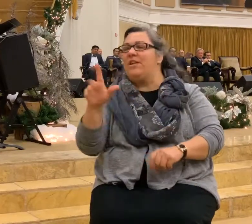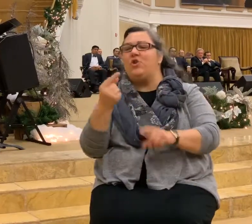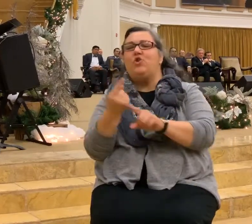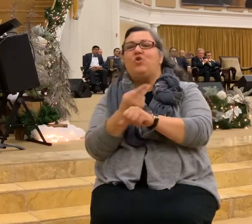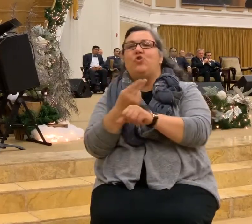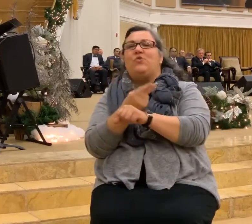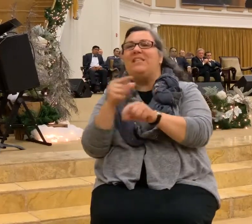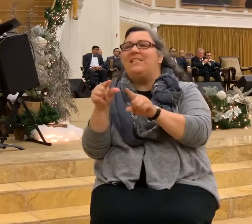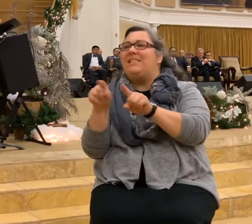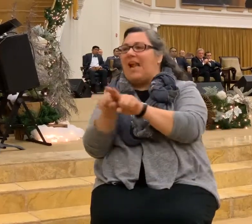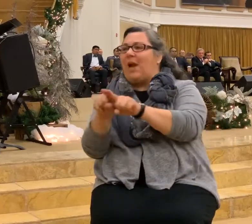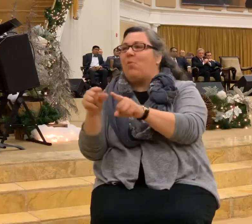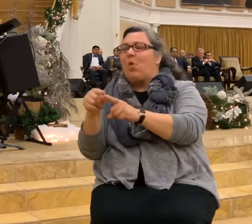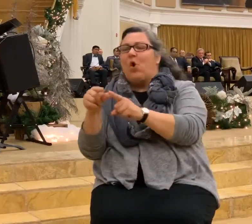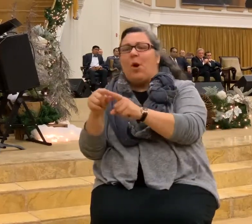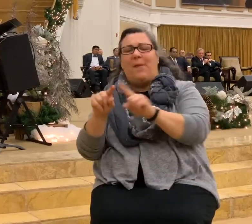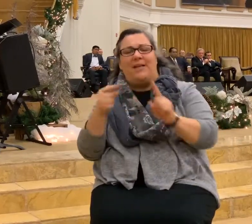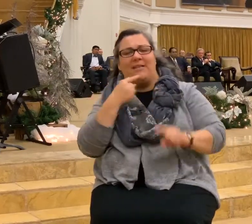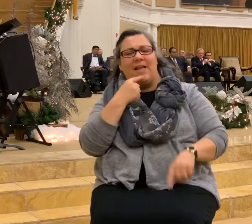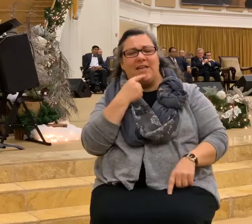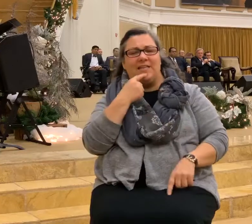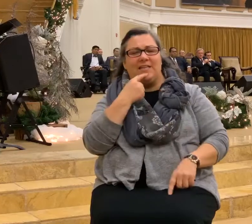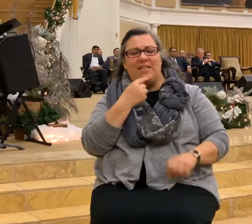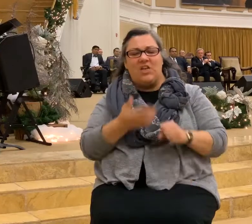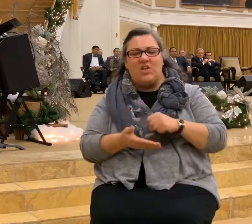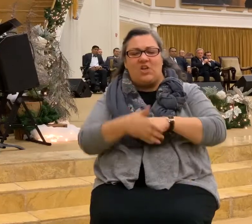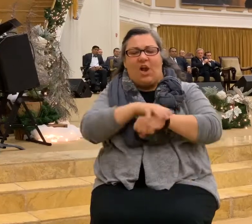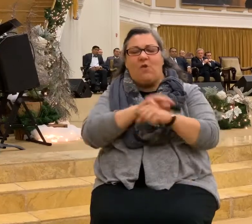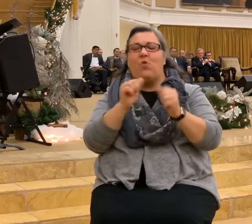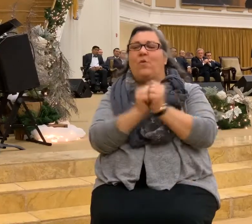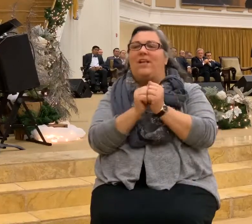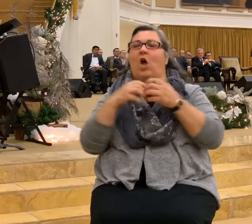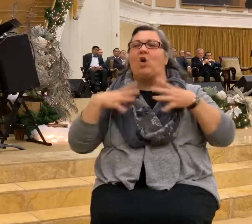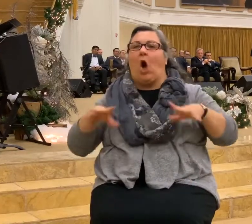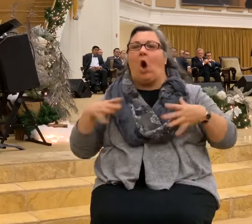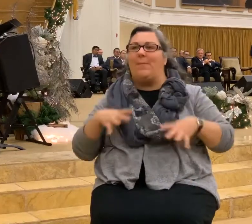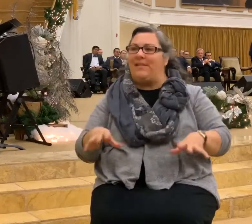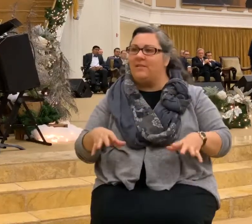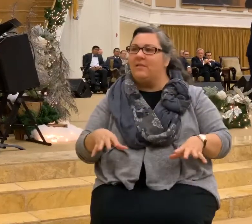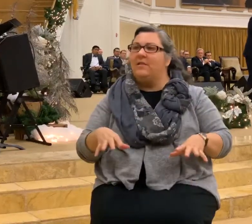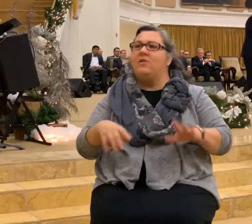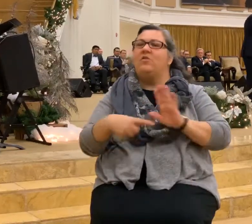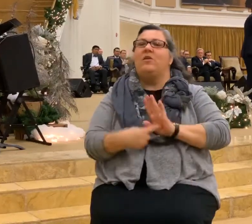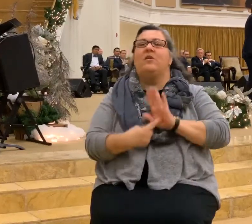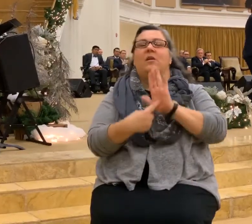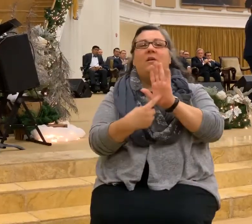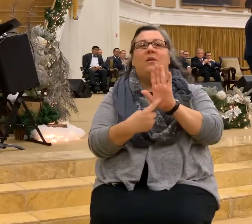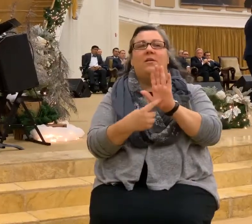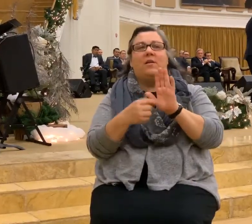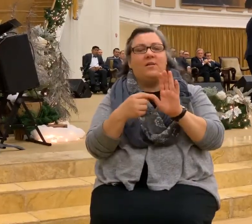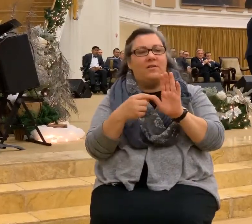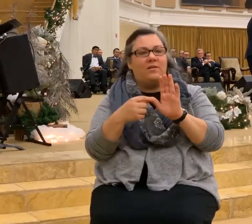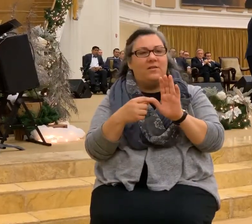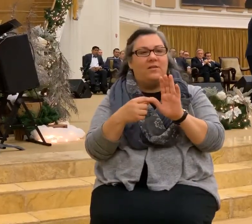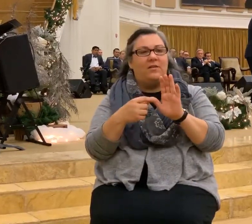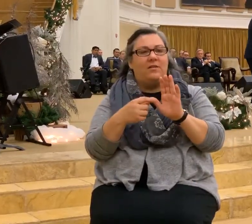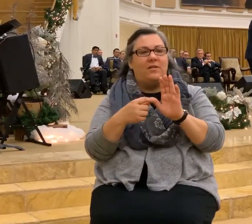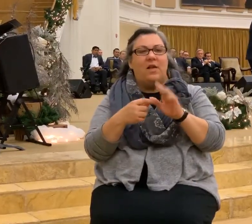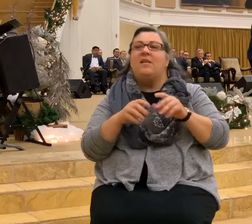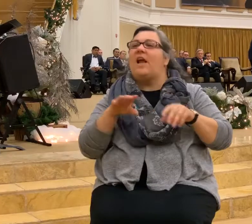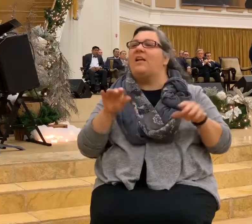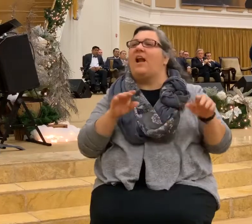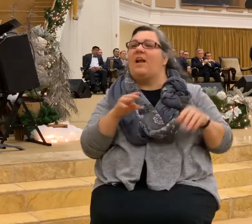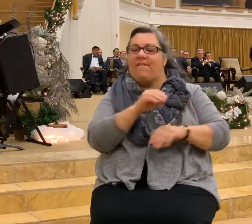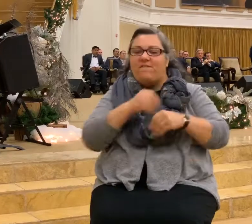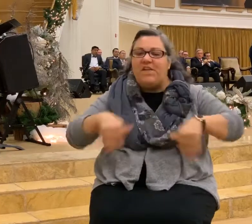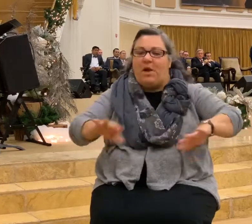but it doesn't say overwhelmed. It says it's covered with a garment. Psalm 65 said it's like cover of the planting of a field. It's